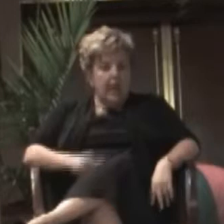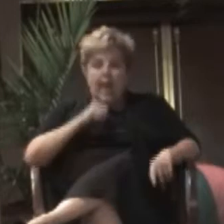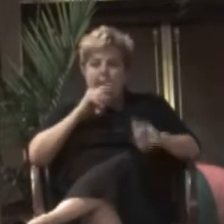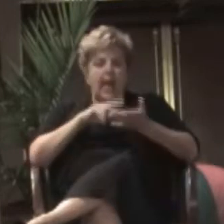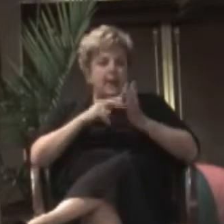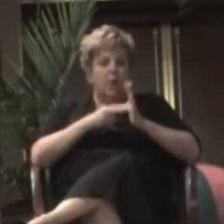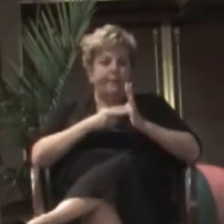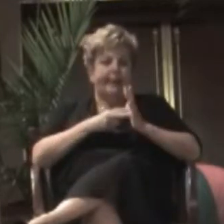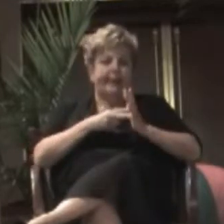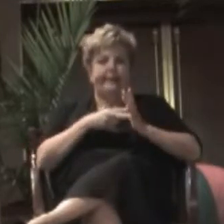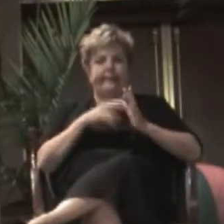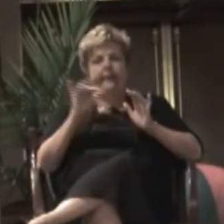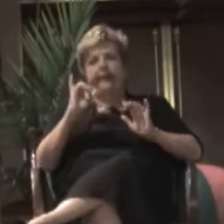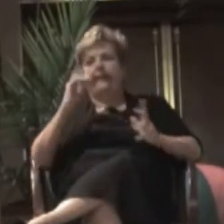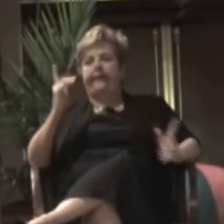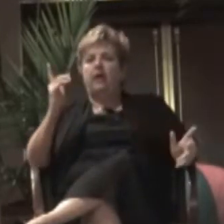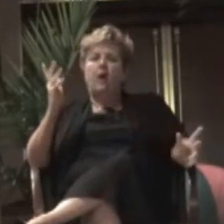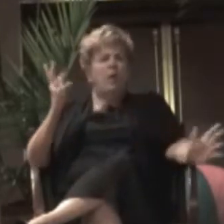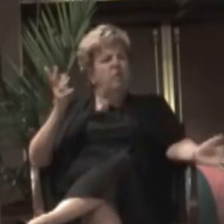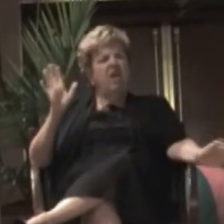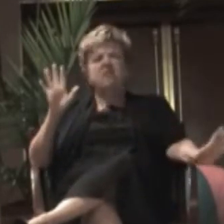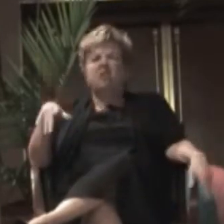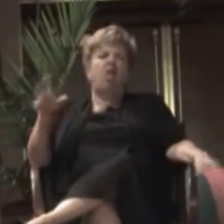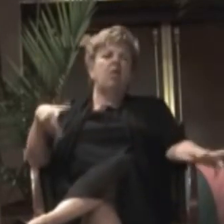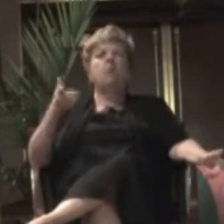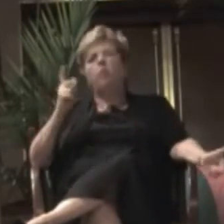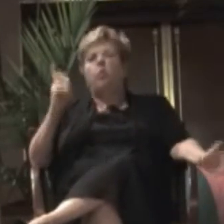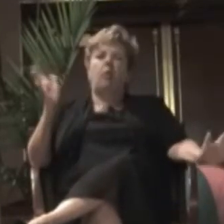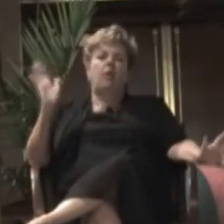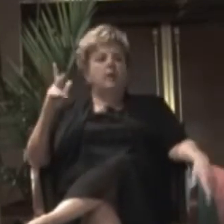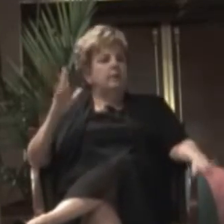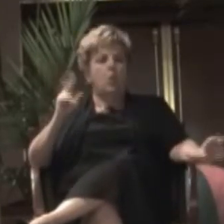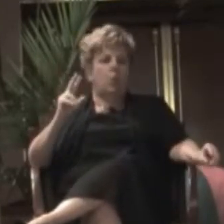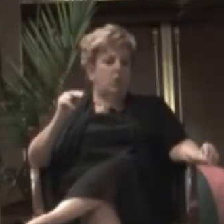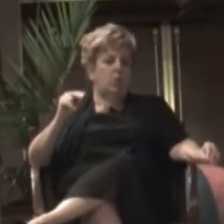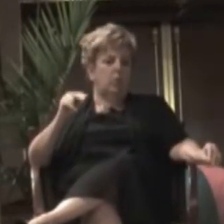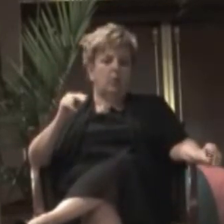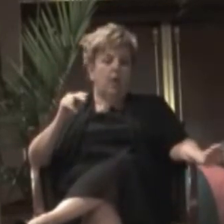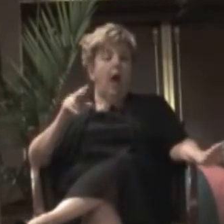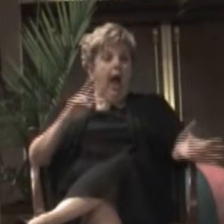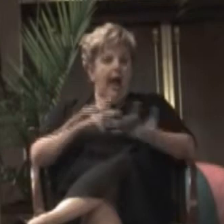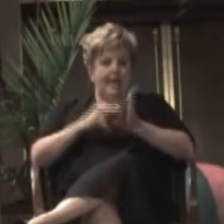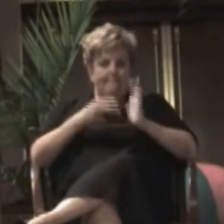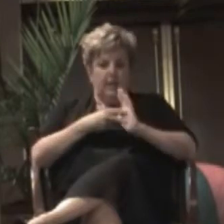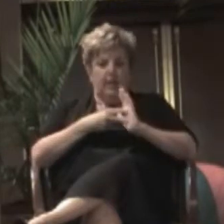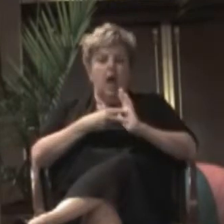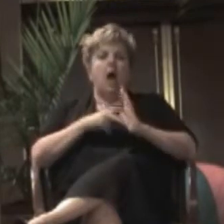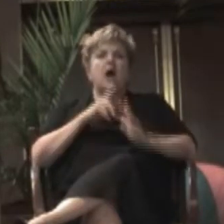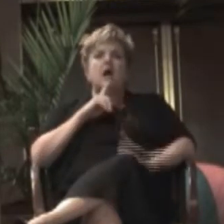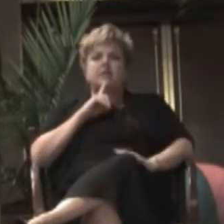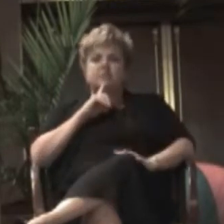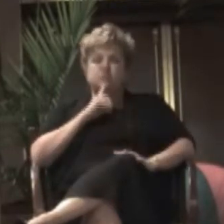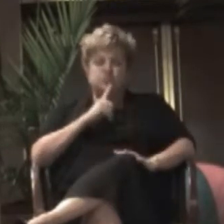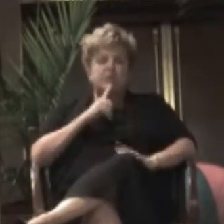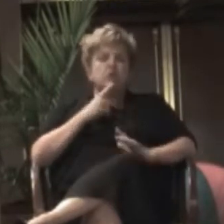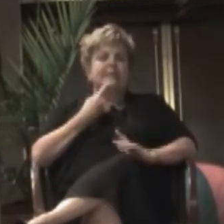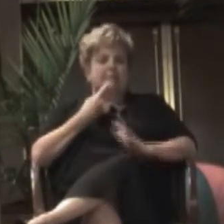some casual kind of cloakroom chatter. That's a literal fact. I have worked with thousands of